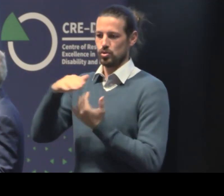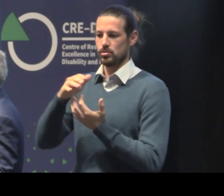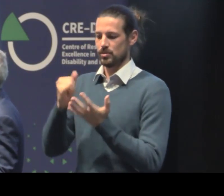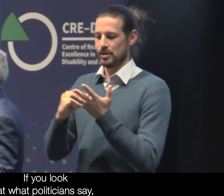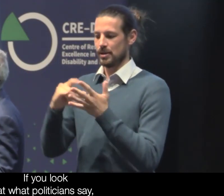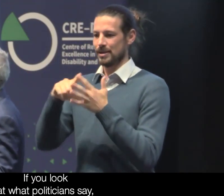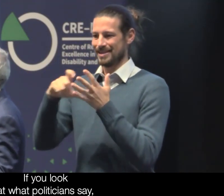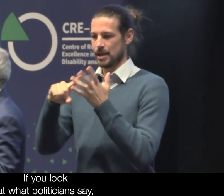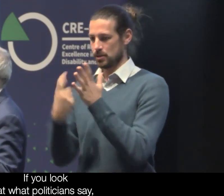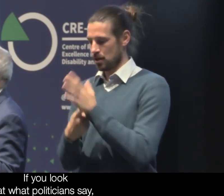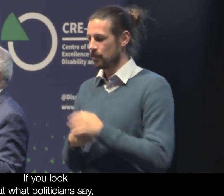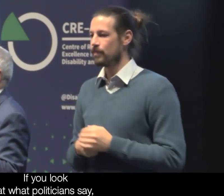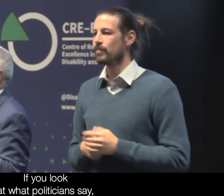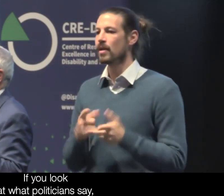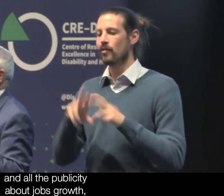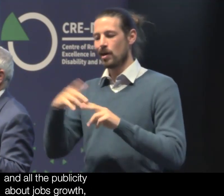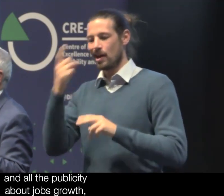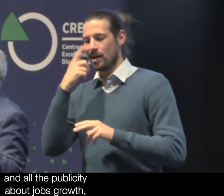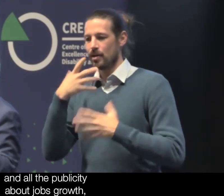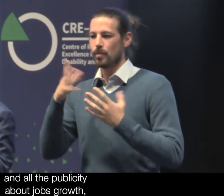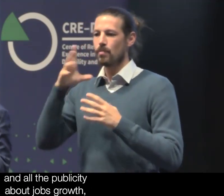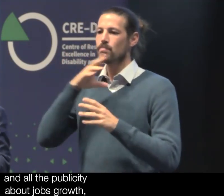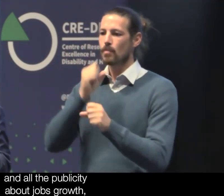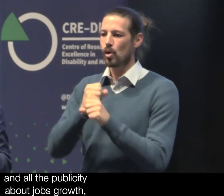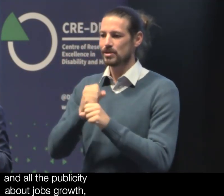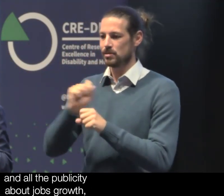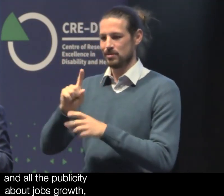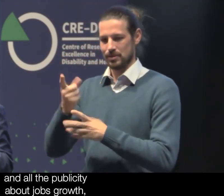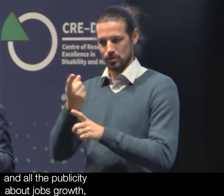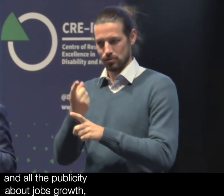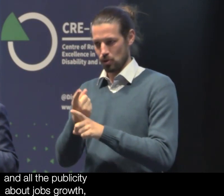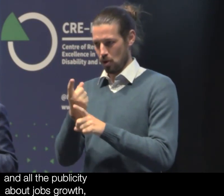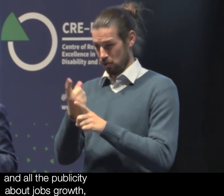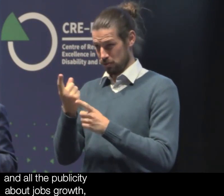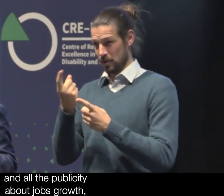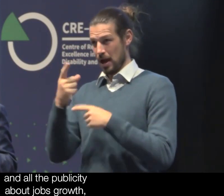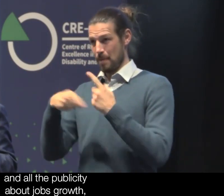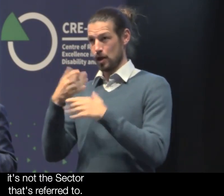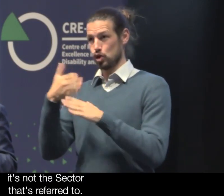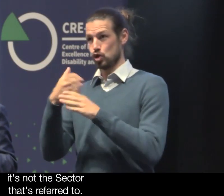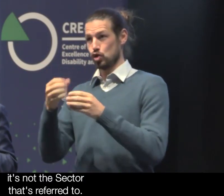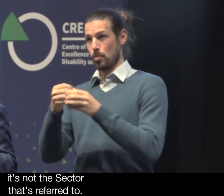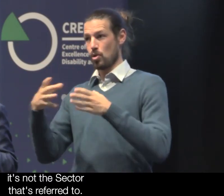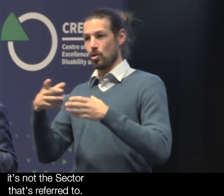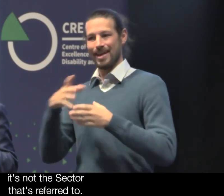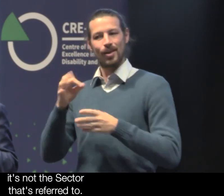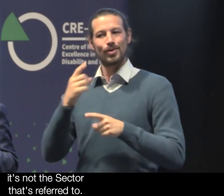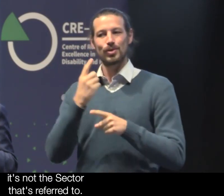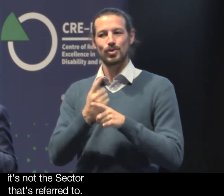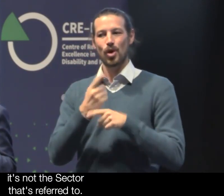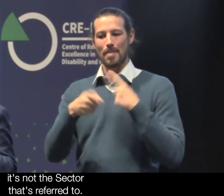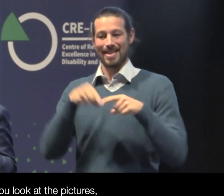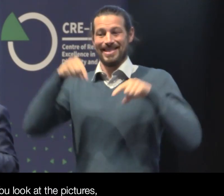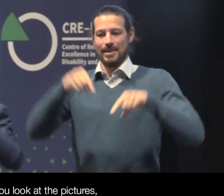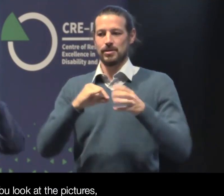at what politicians say and all of the publicity about jobs growth, it's not this sector that's referred to. If